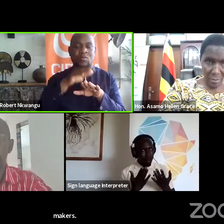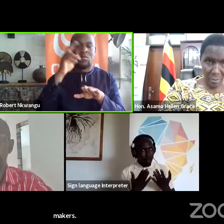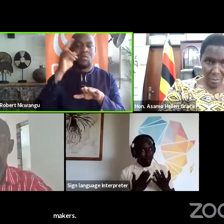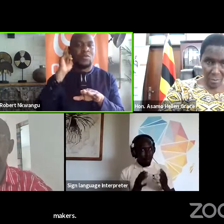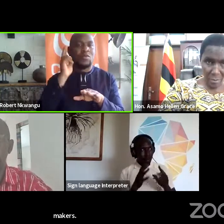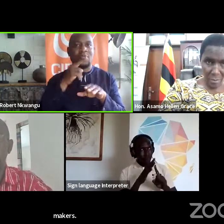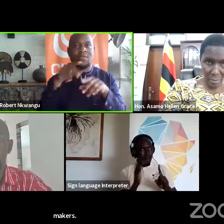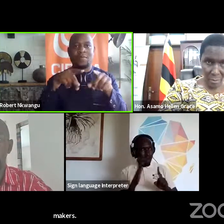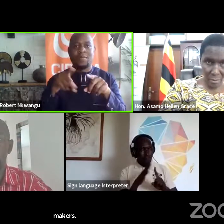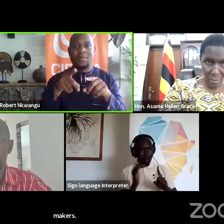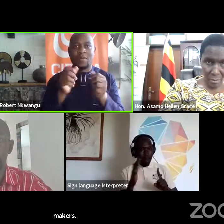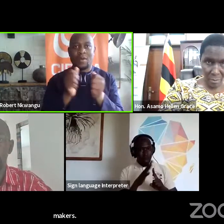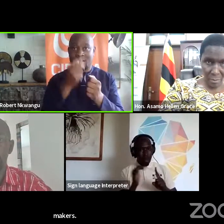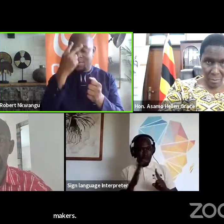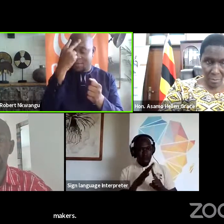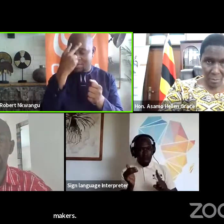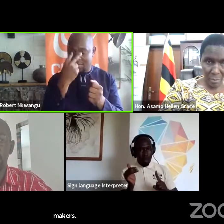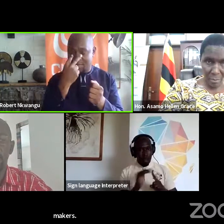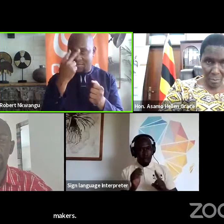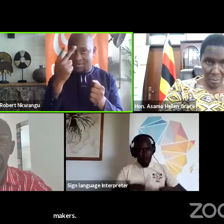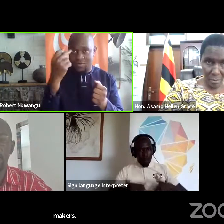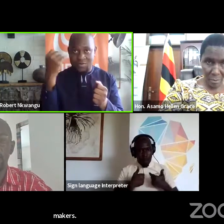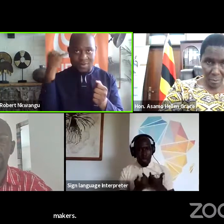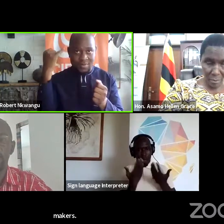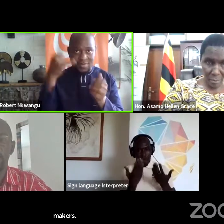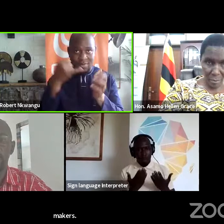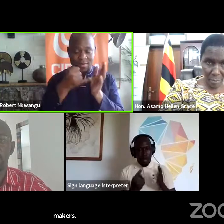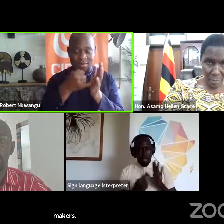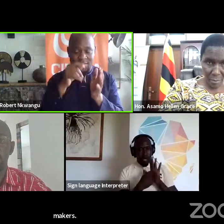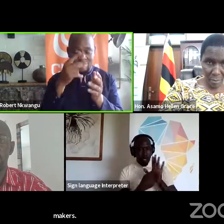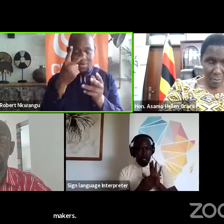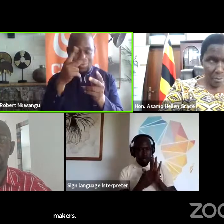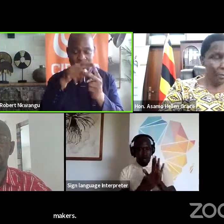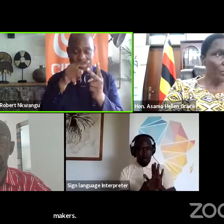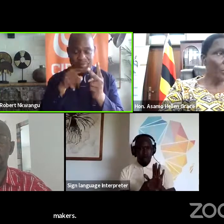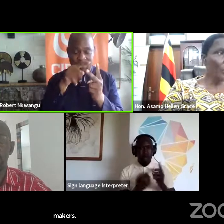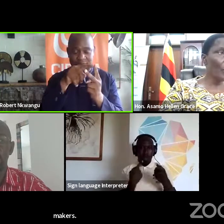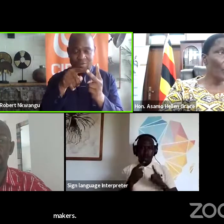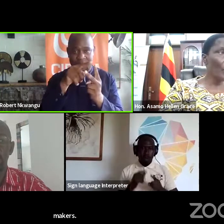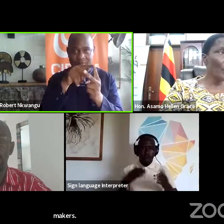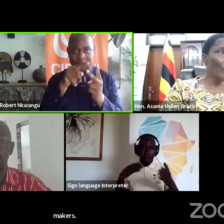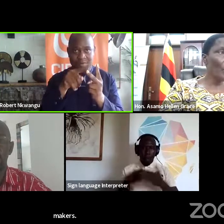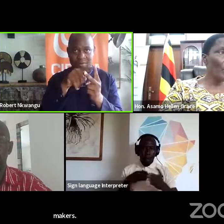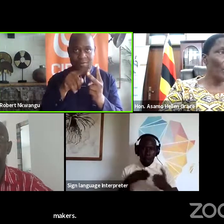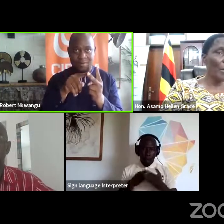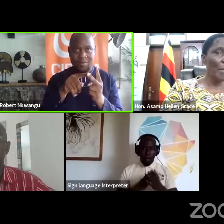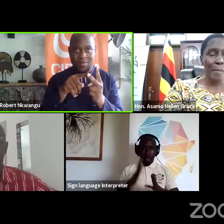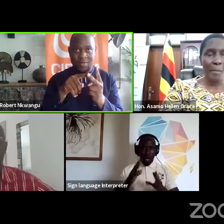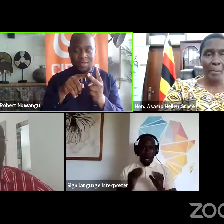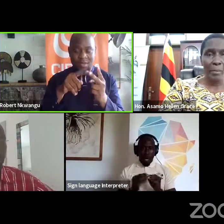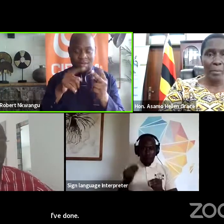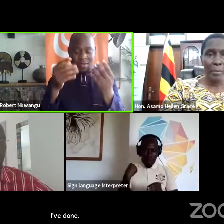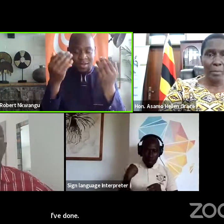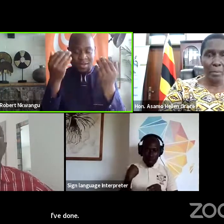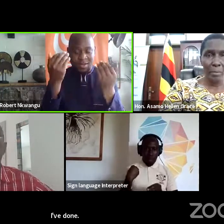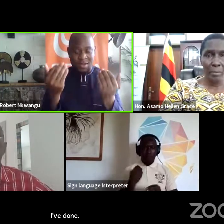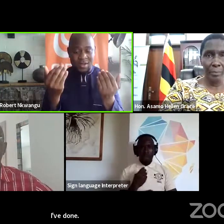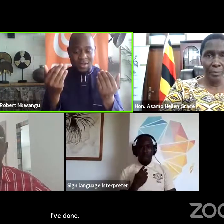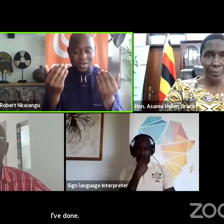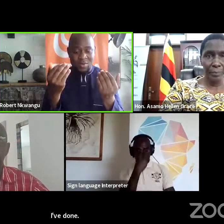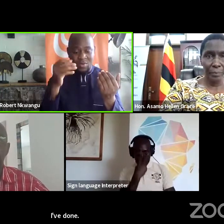digital the digital life has presented different barriers. Our brothers who are blind,